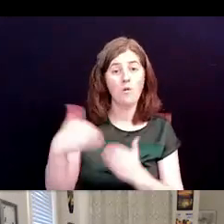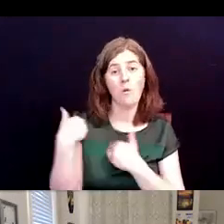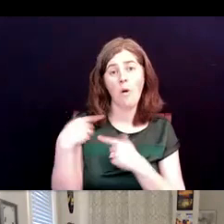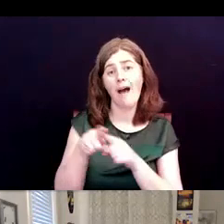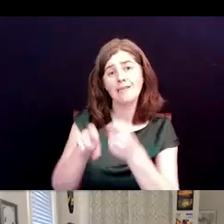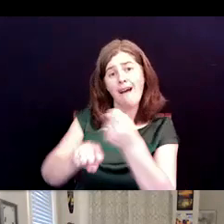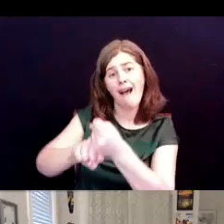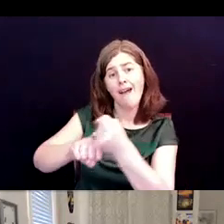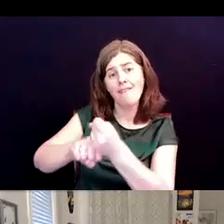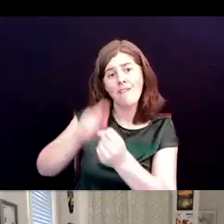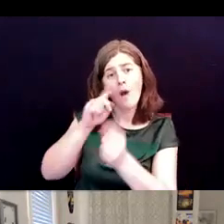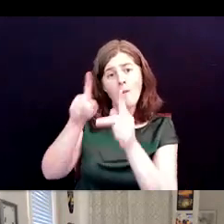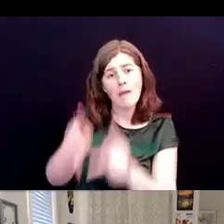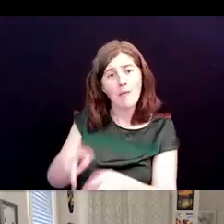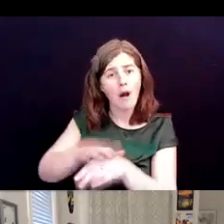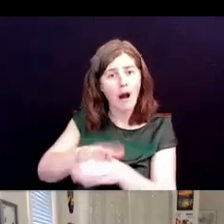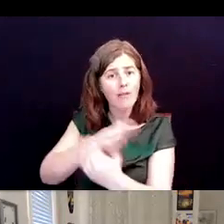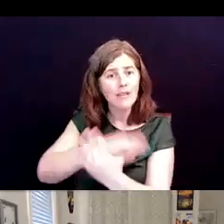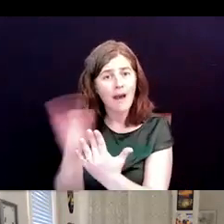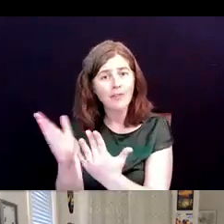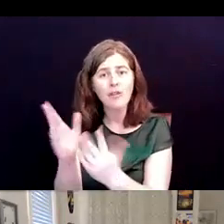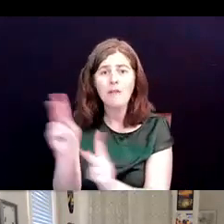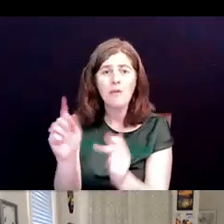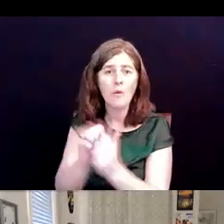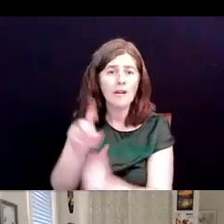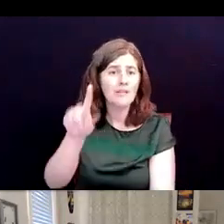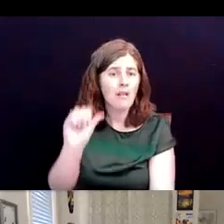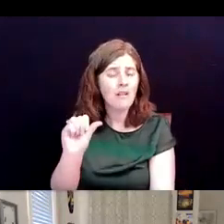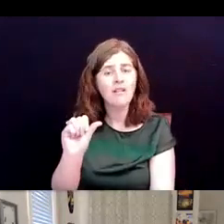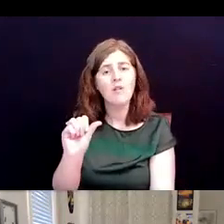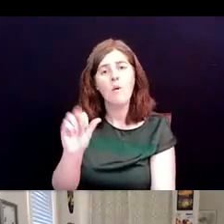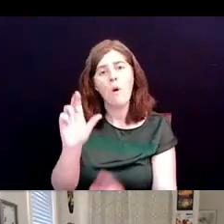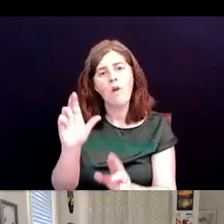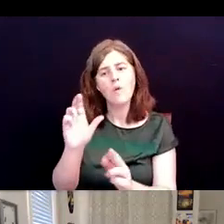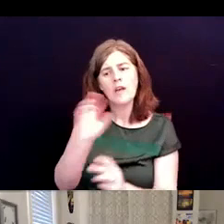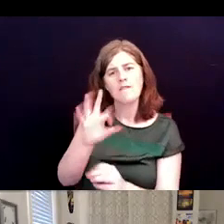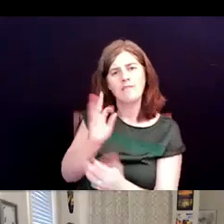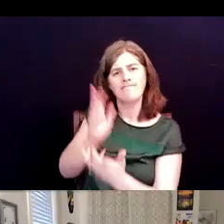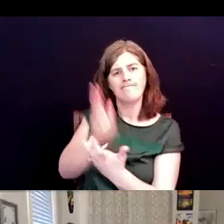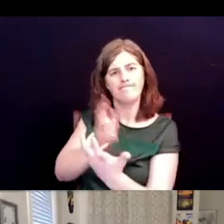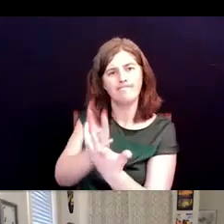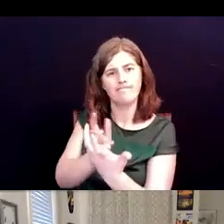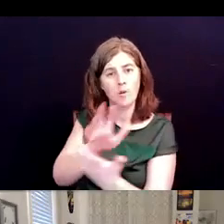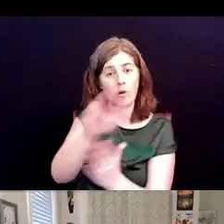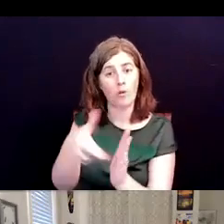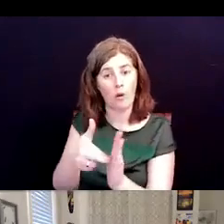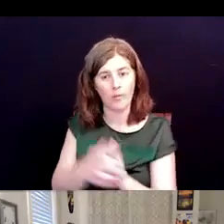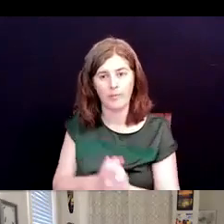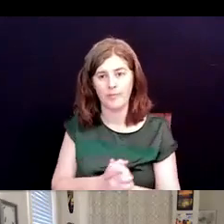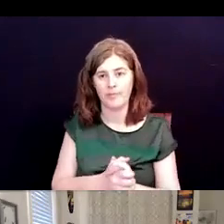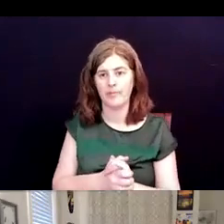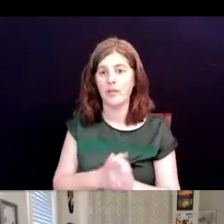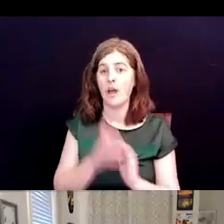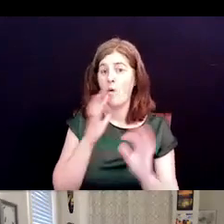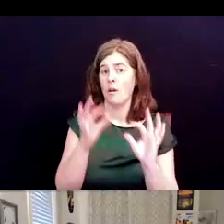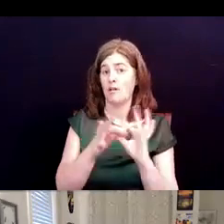on the spectrum, people with disabilities. And so hopefully you'll find a place that can be your role within this. And so certainly I'll talk about sleep